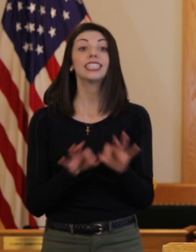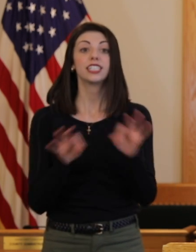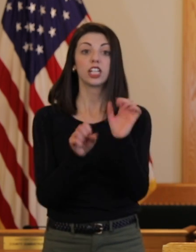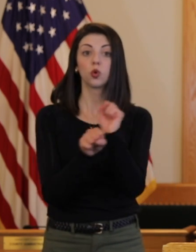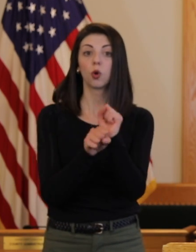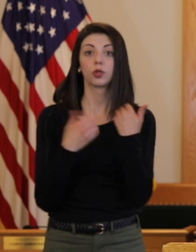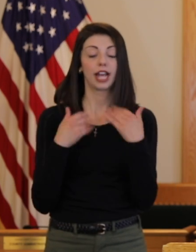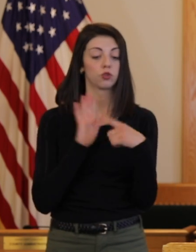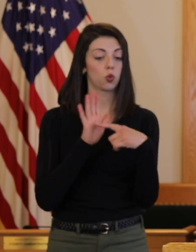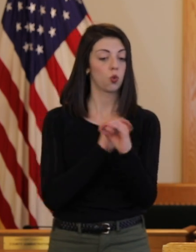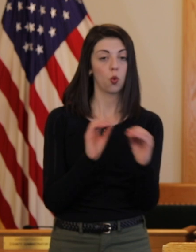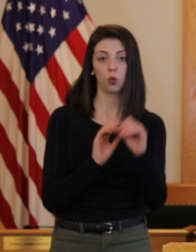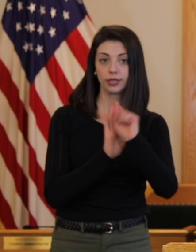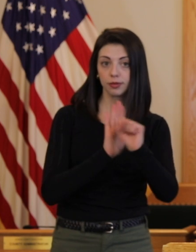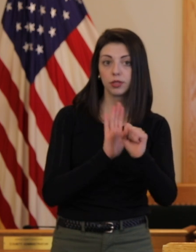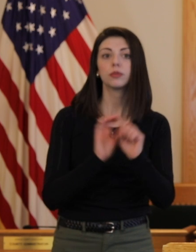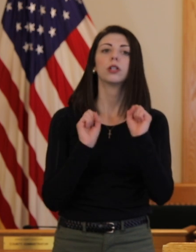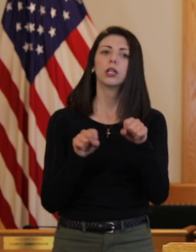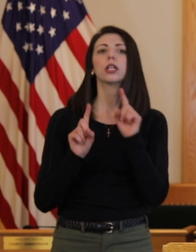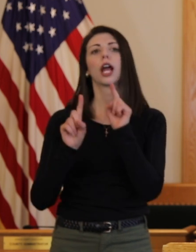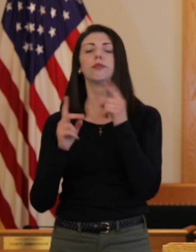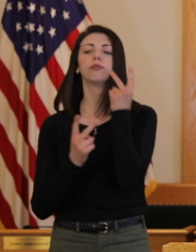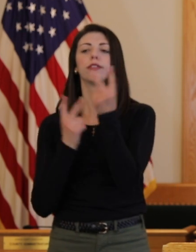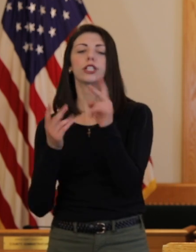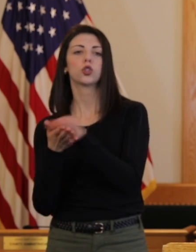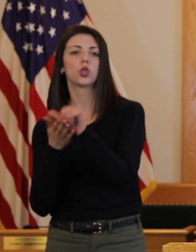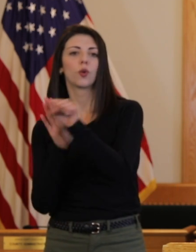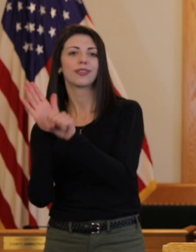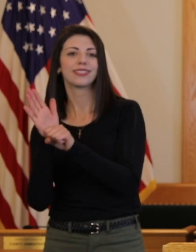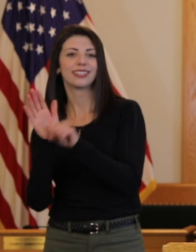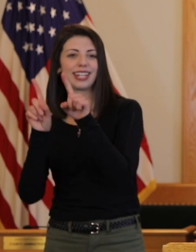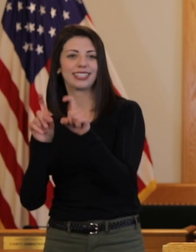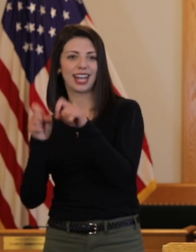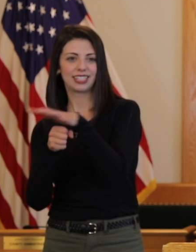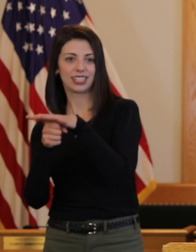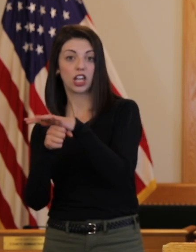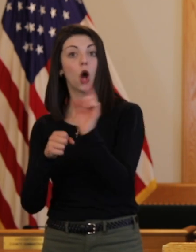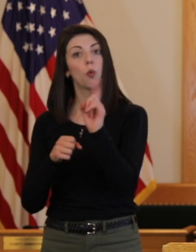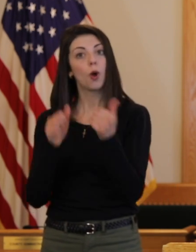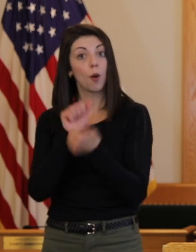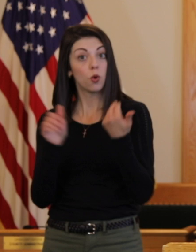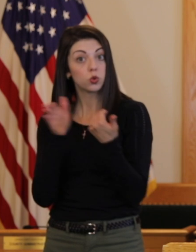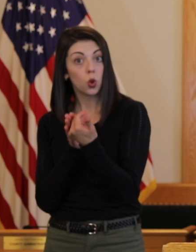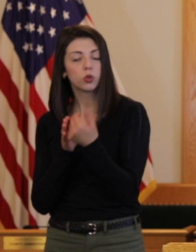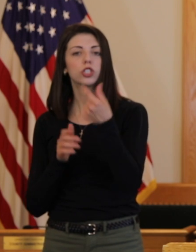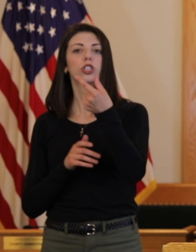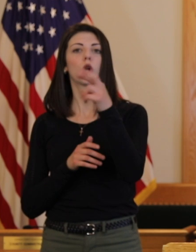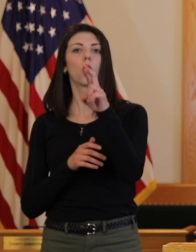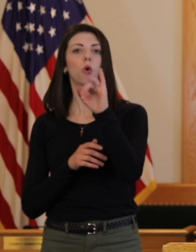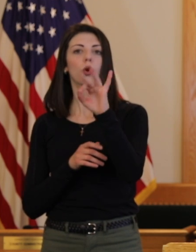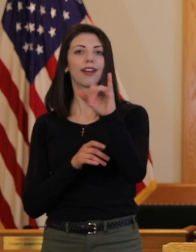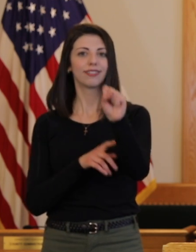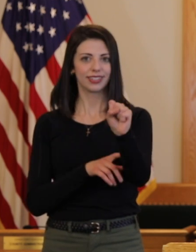of COVID-19 may also visit a New York State testing site. The closest state testing sites are Griffith International